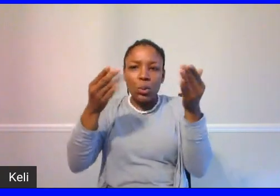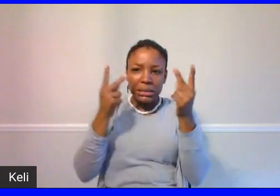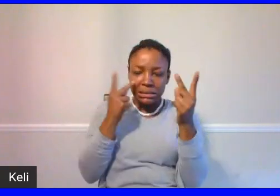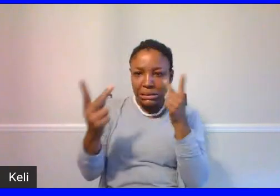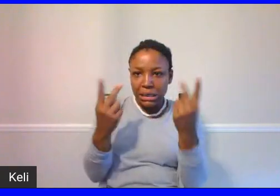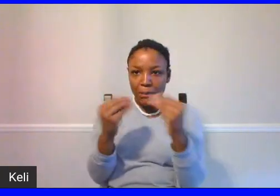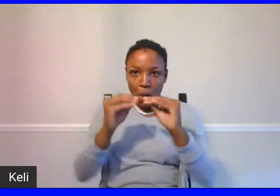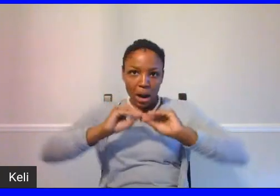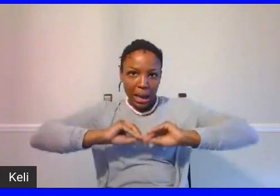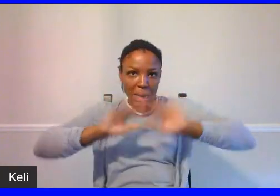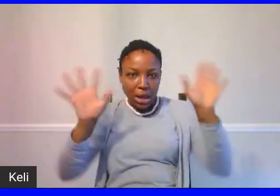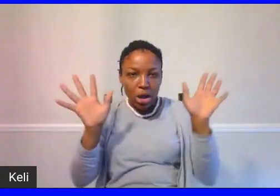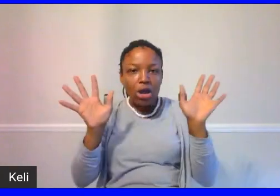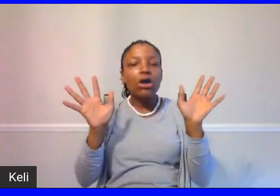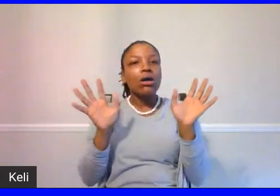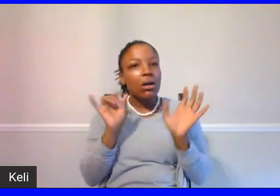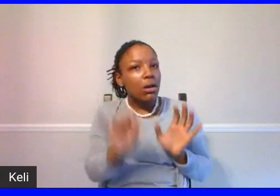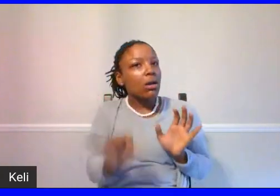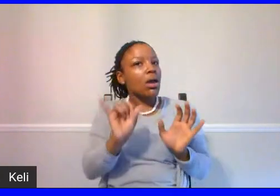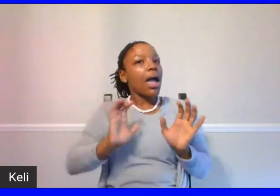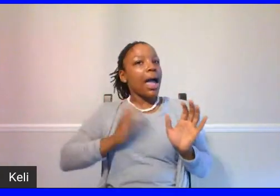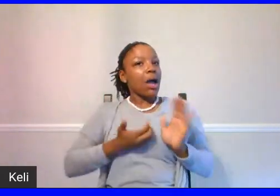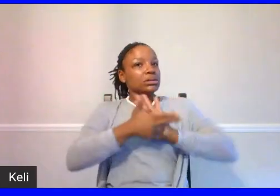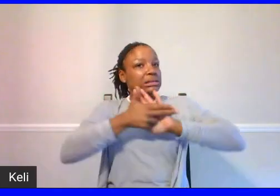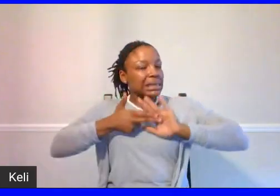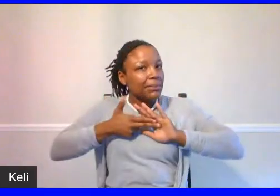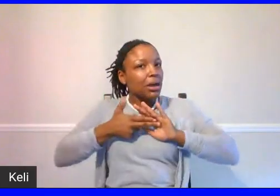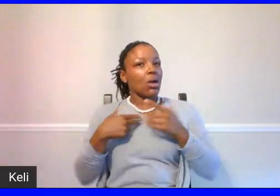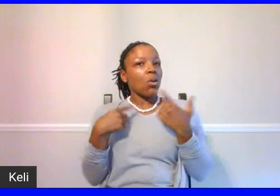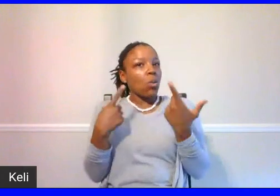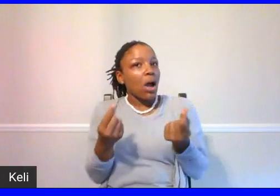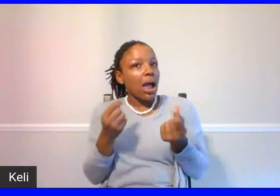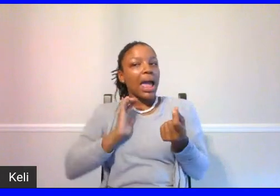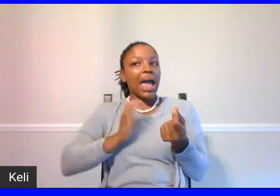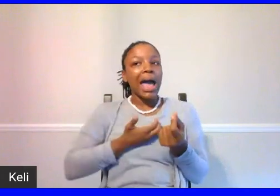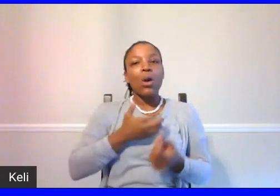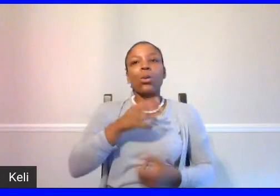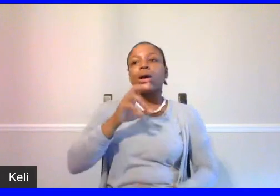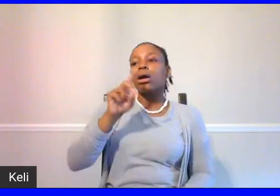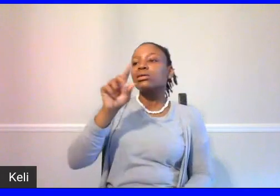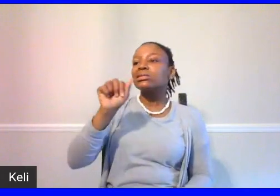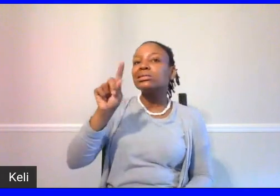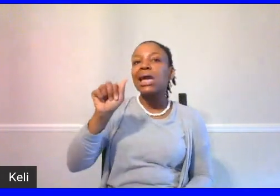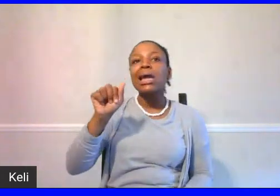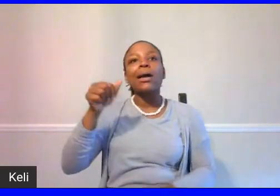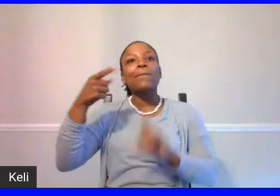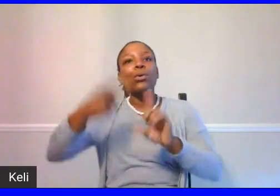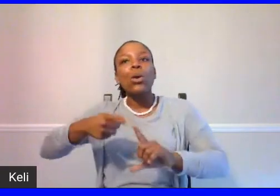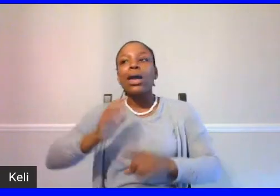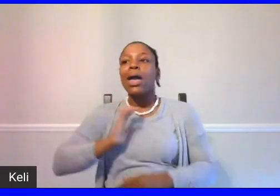our current, like, stigmas or data points, you know. And so